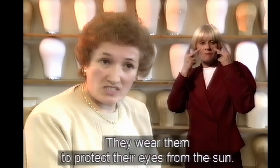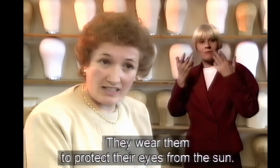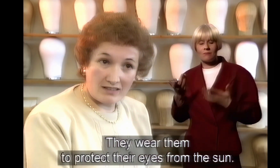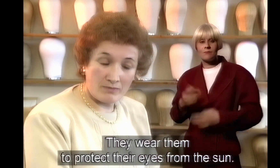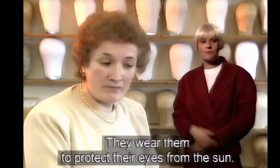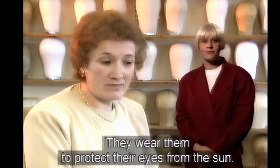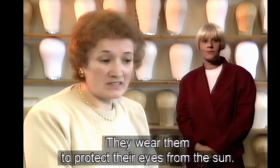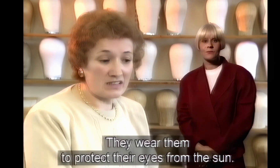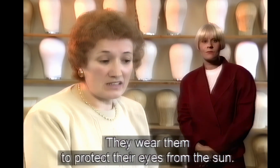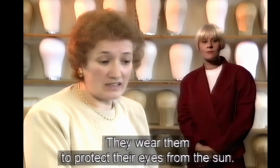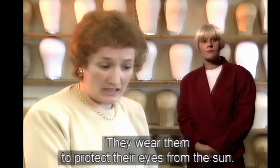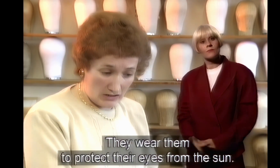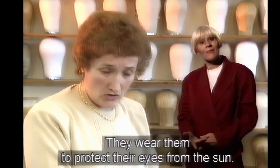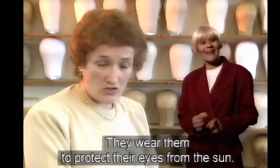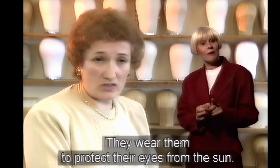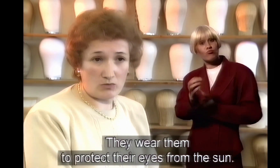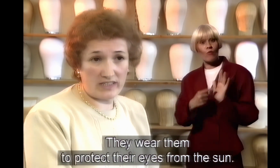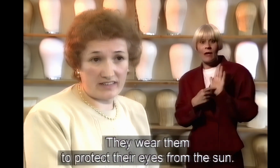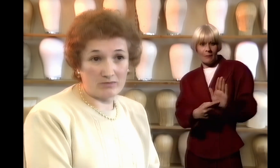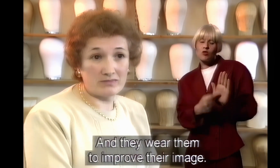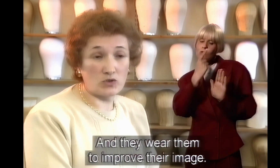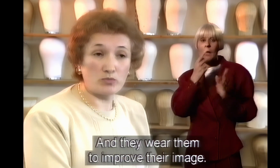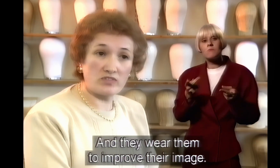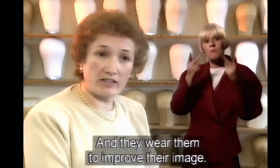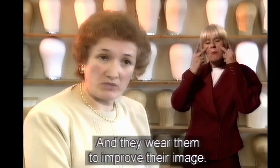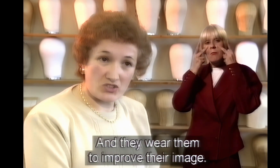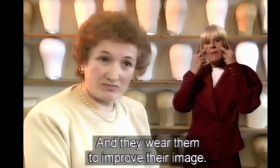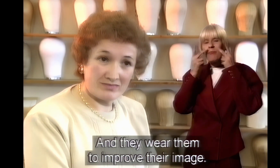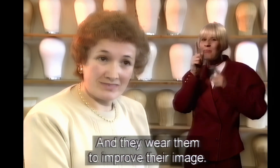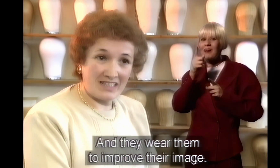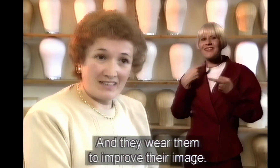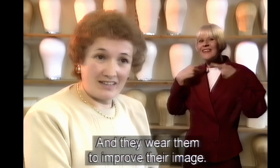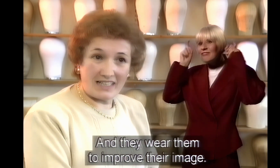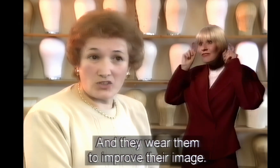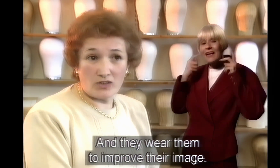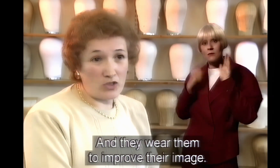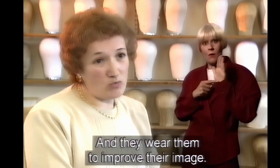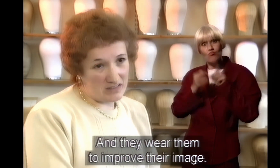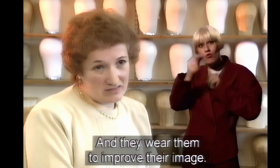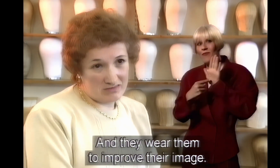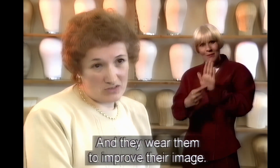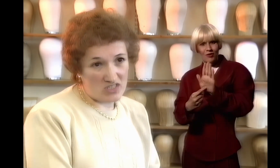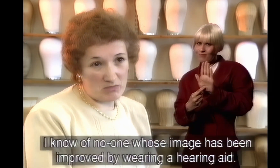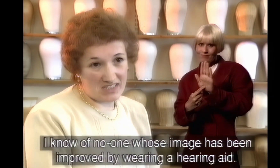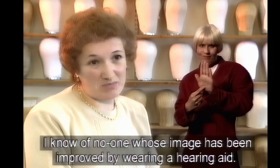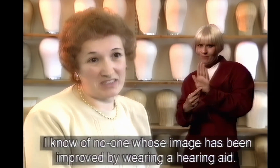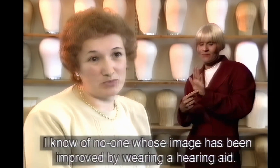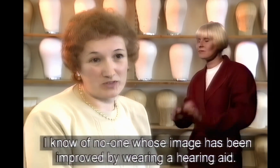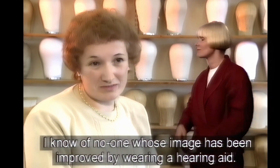sun. Also, they wear them to improve their image. I know of no one whose image has been improved